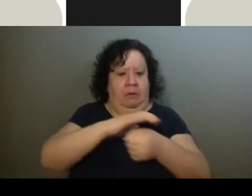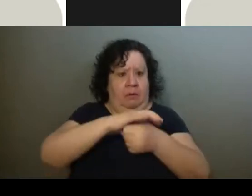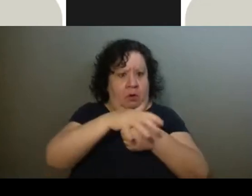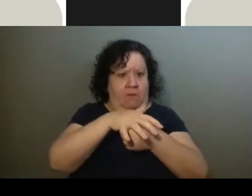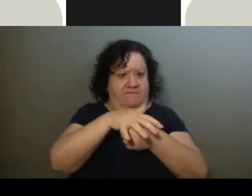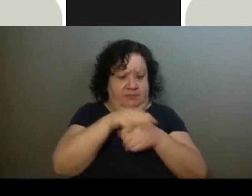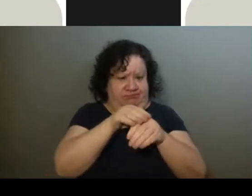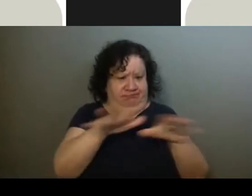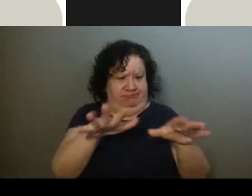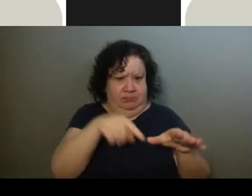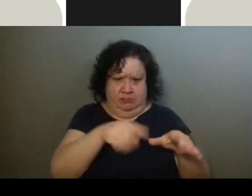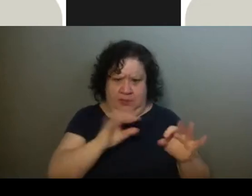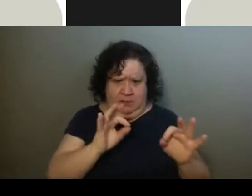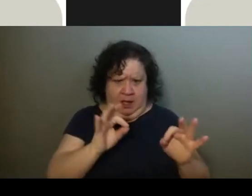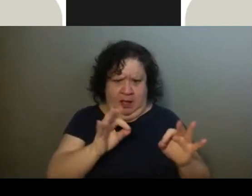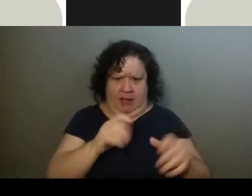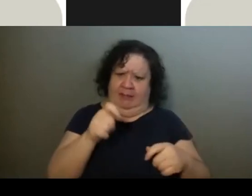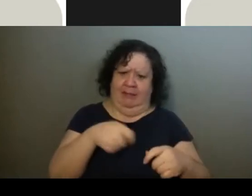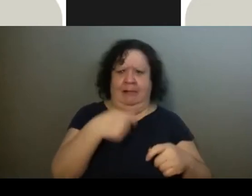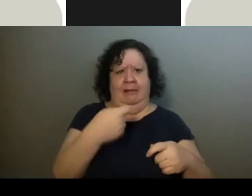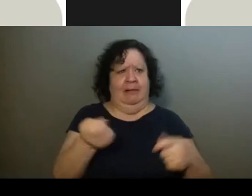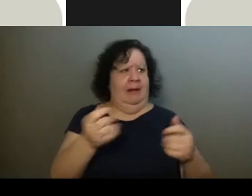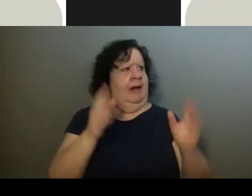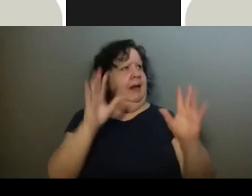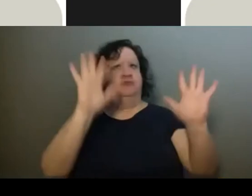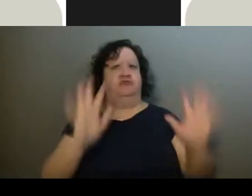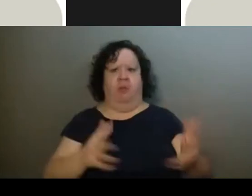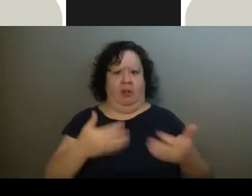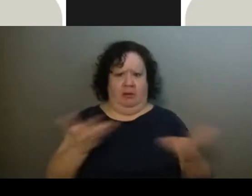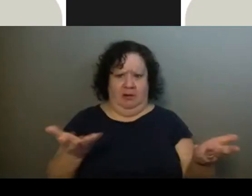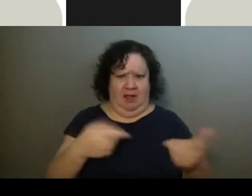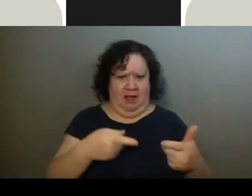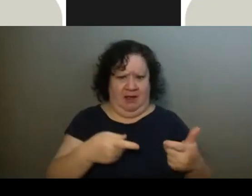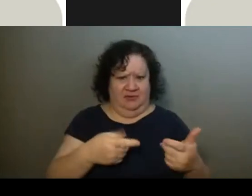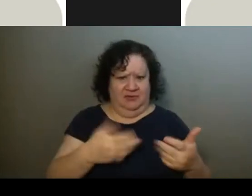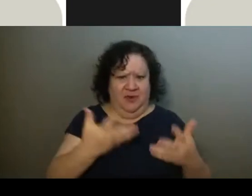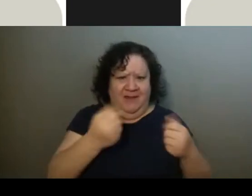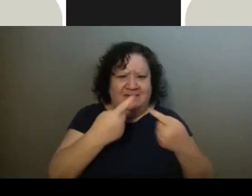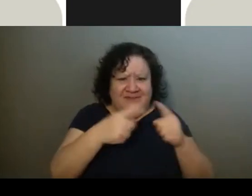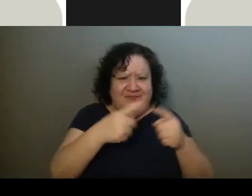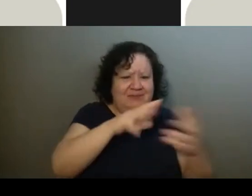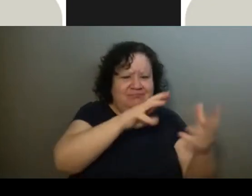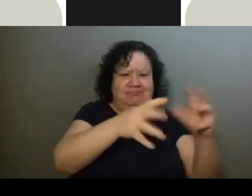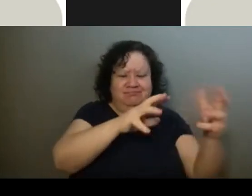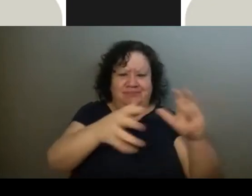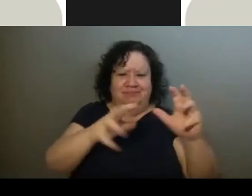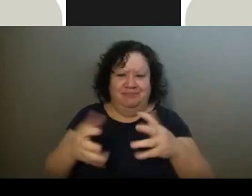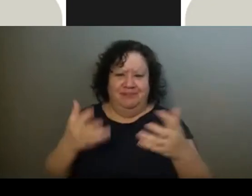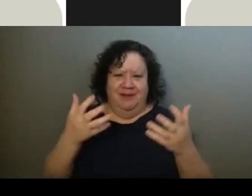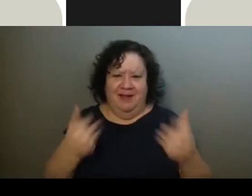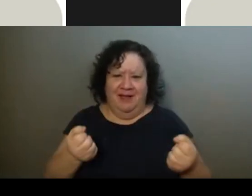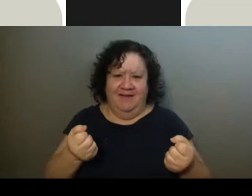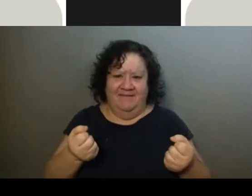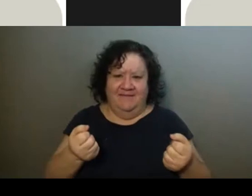be come forward after the climate change. So person with disabilities need to